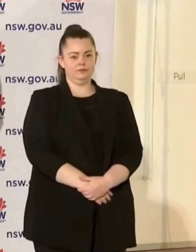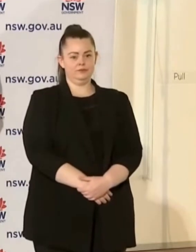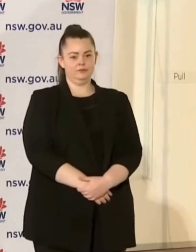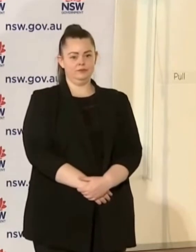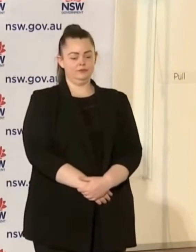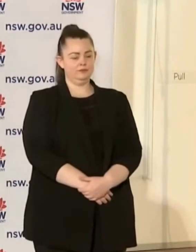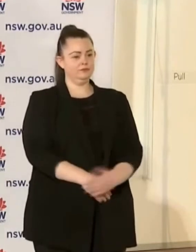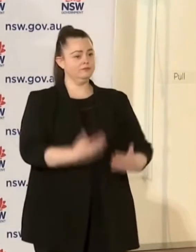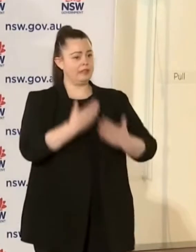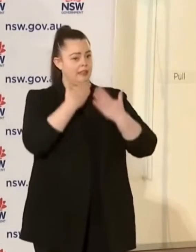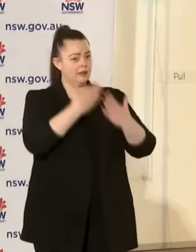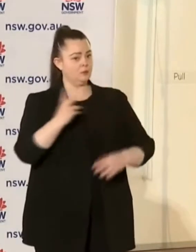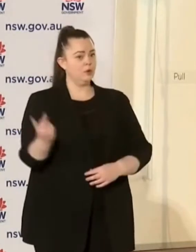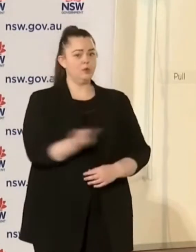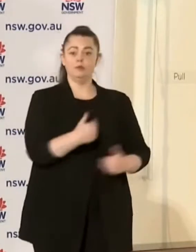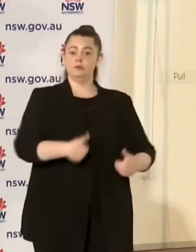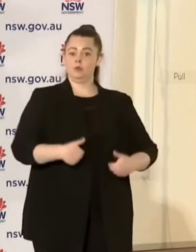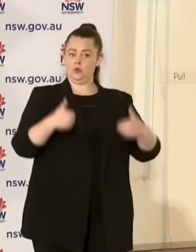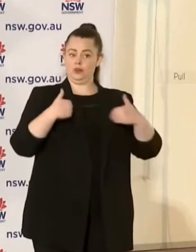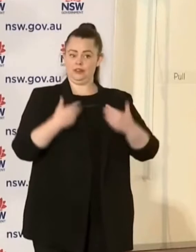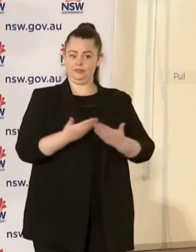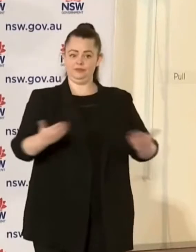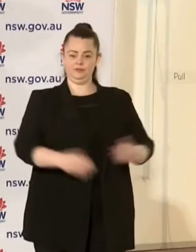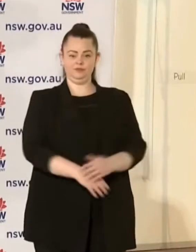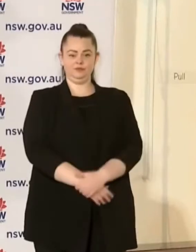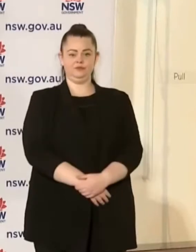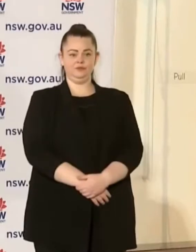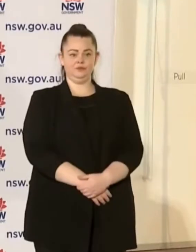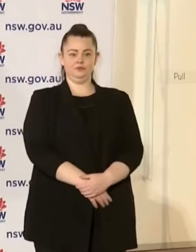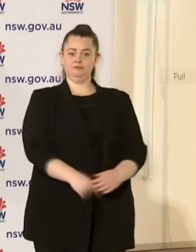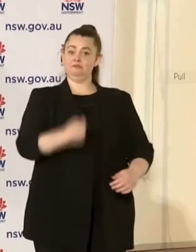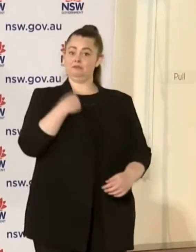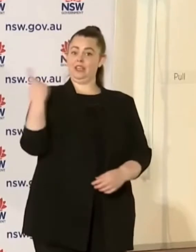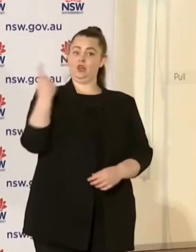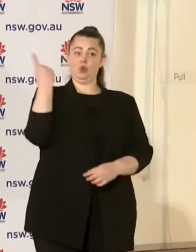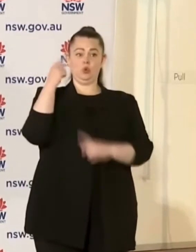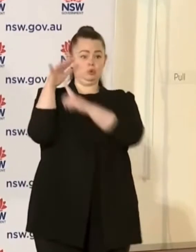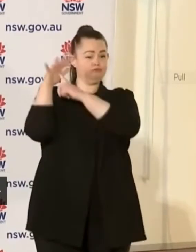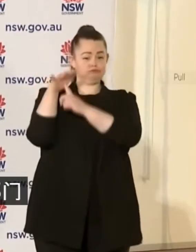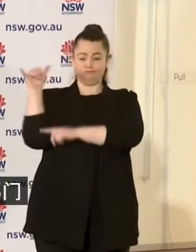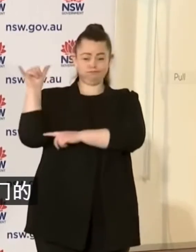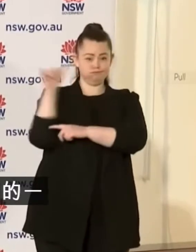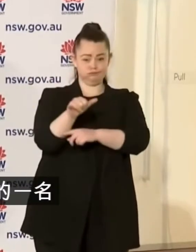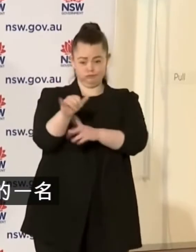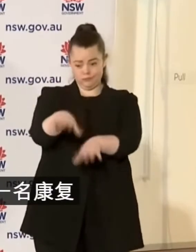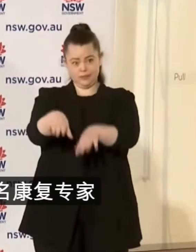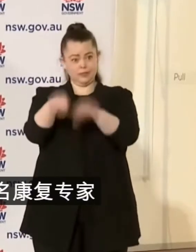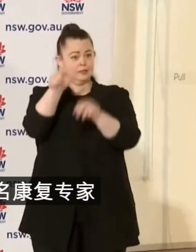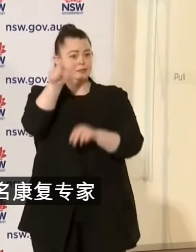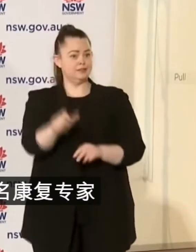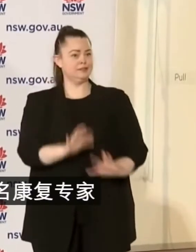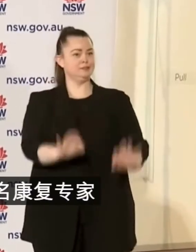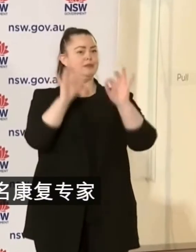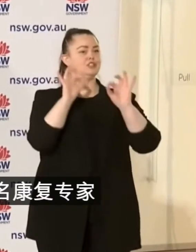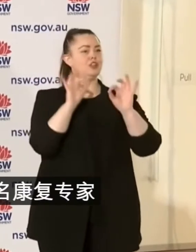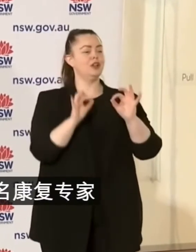Thanks, Minister Hazzard, and good morning, everybody. I am a retrieval specialist with the Air Medical Operations part of New South